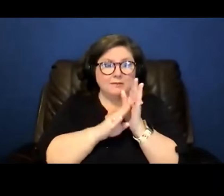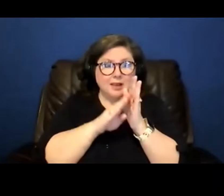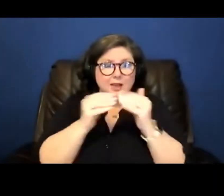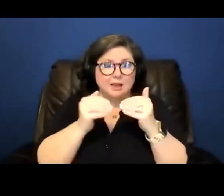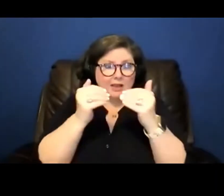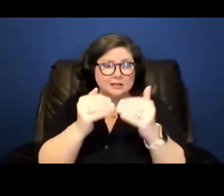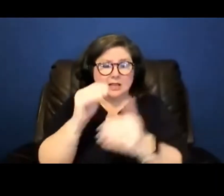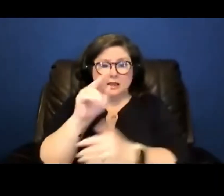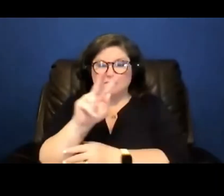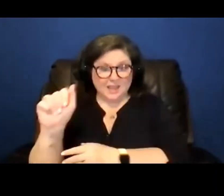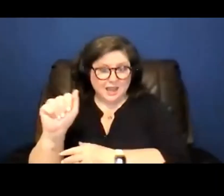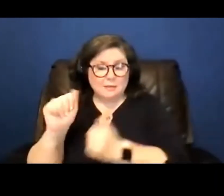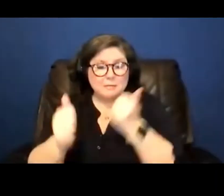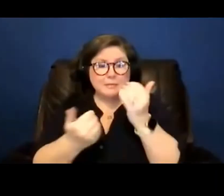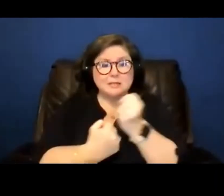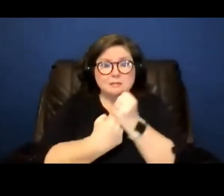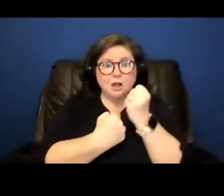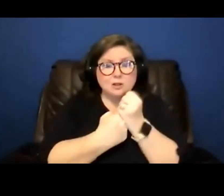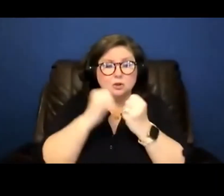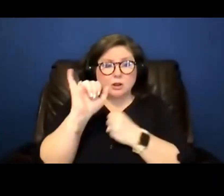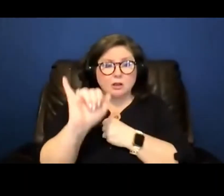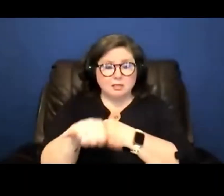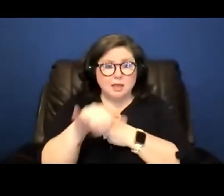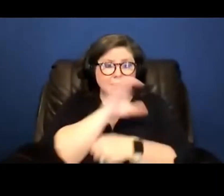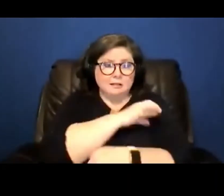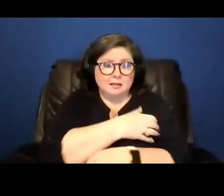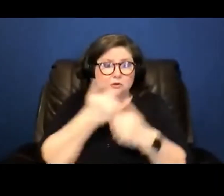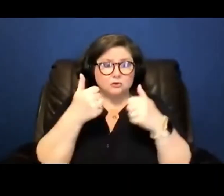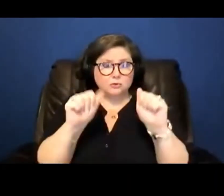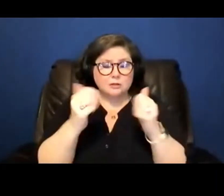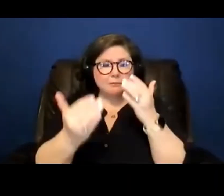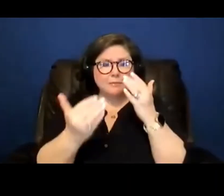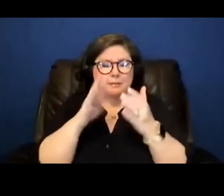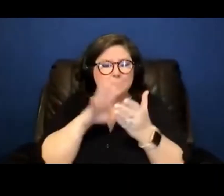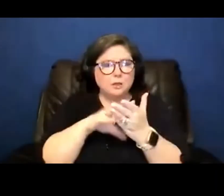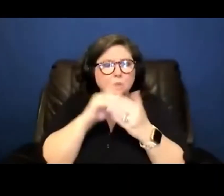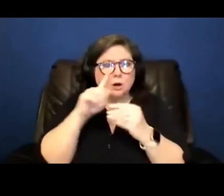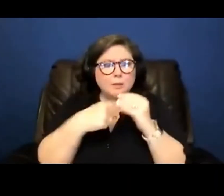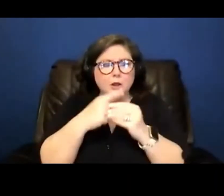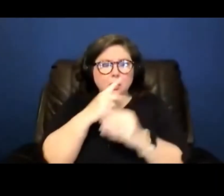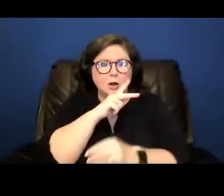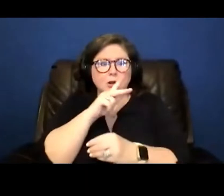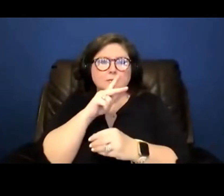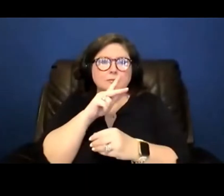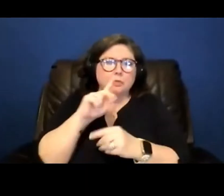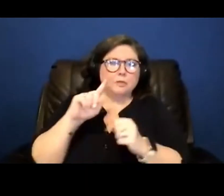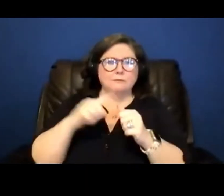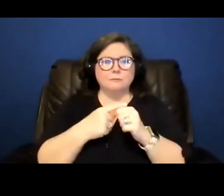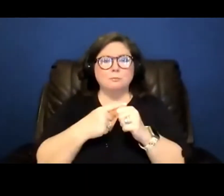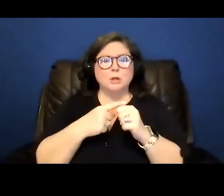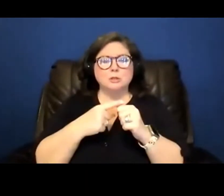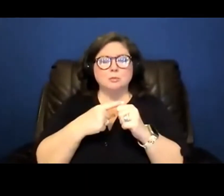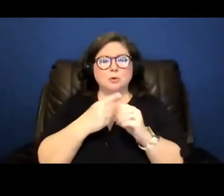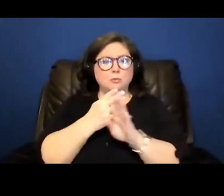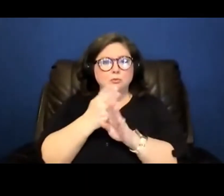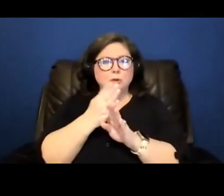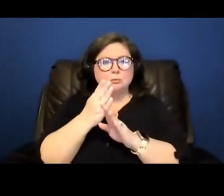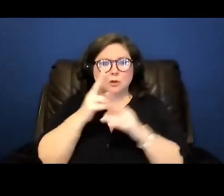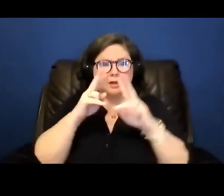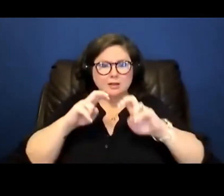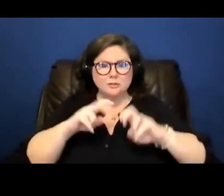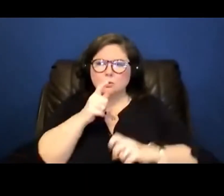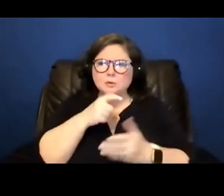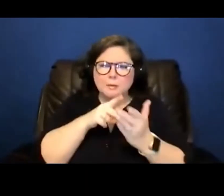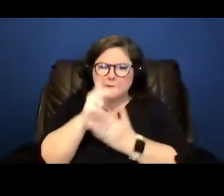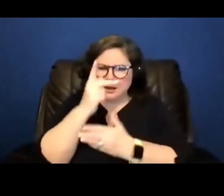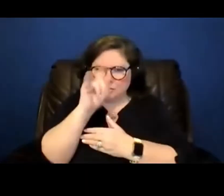trial. So when you go and learn about these clinical trials, you might ask the principal investigator who's paying for these trials. They can